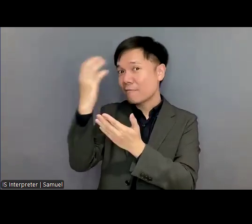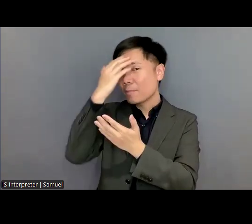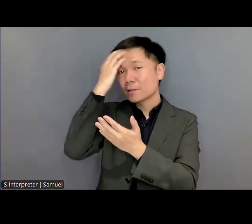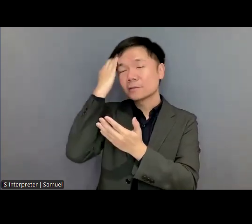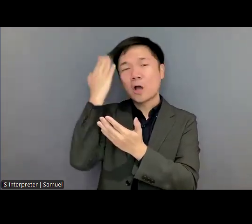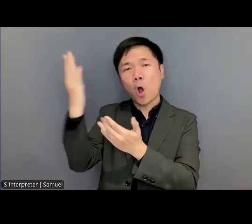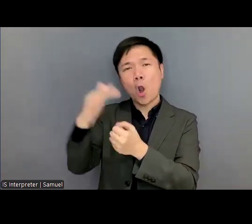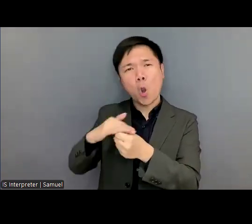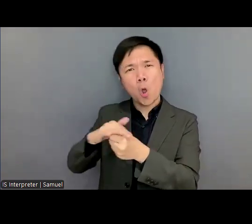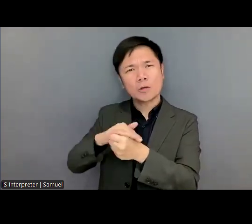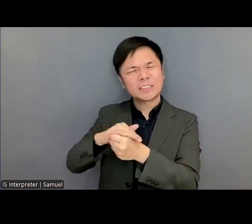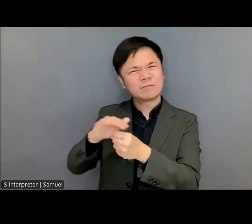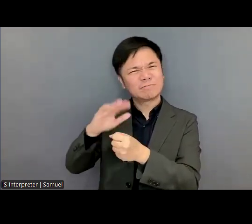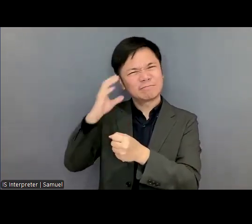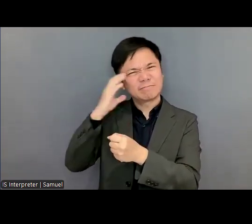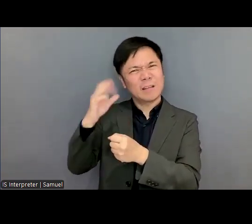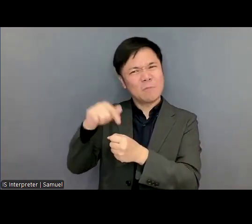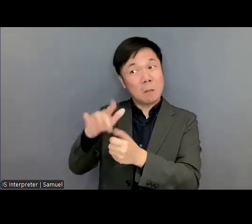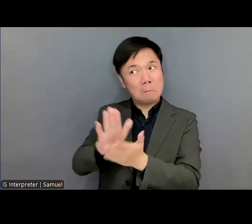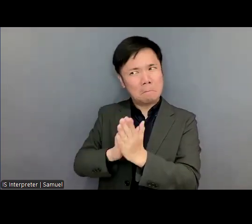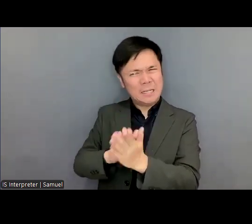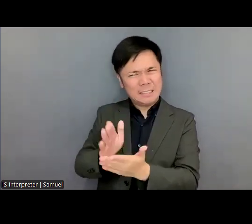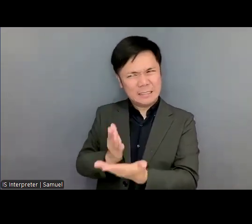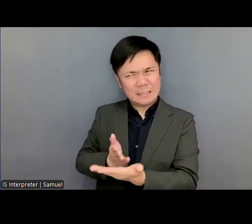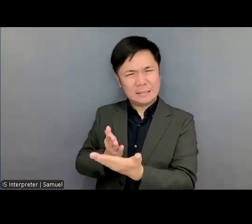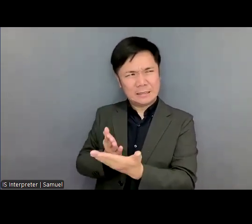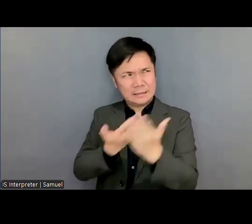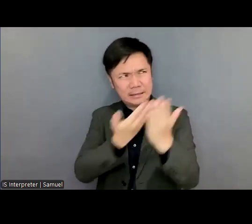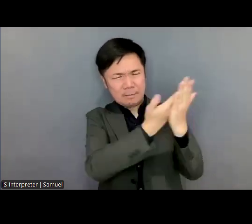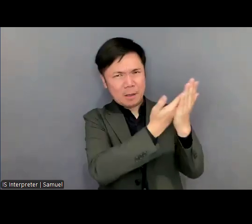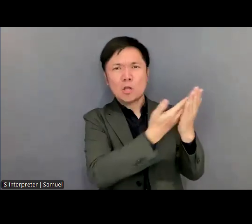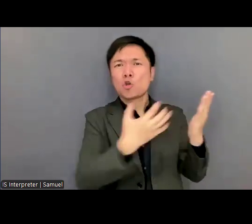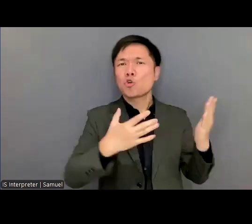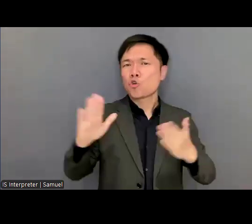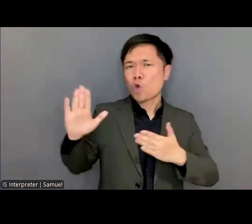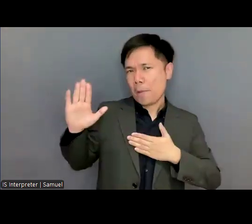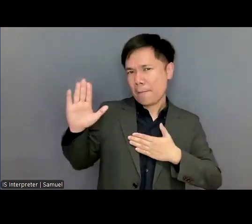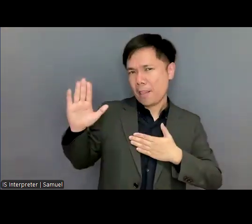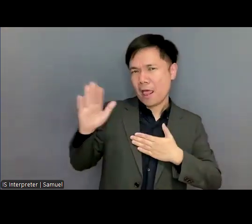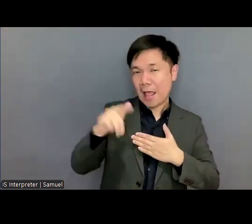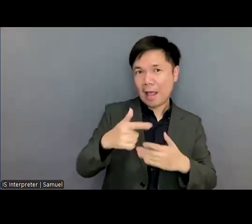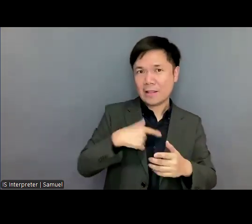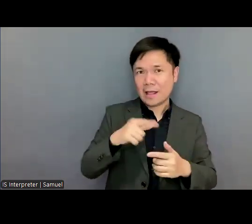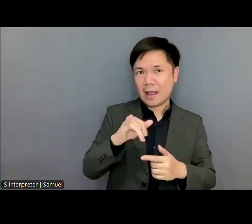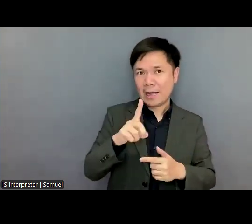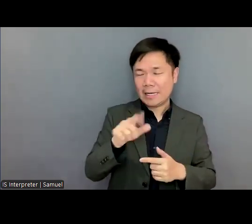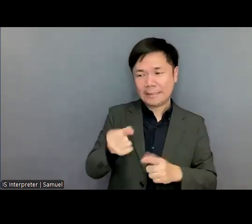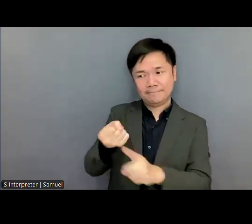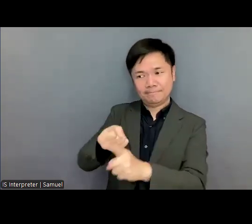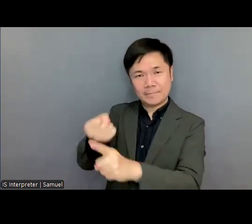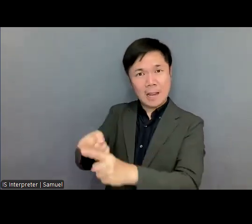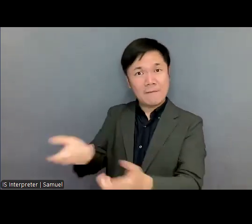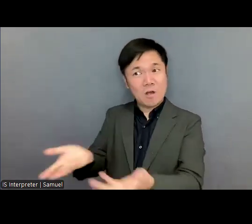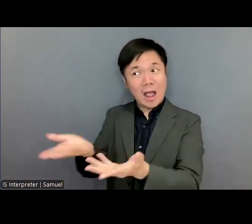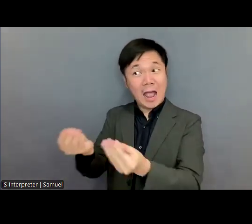local entity to submit a commitment, and that can support you in advocating for this type of action